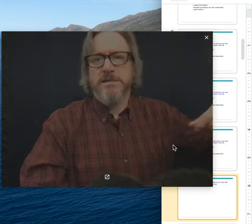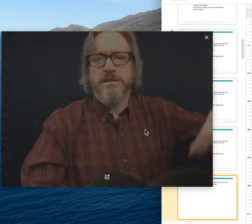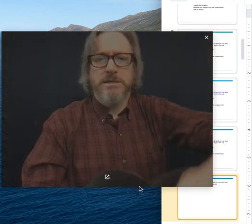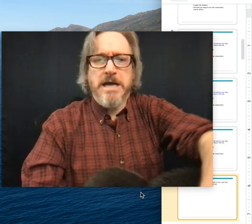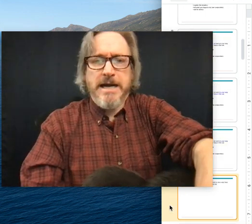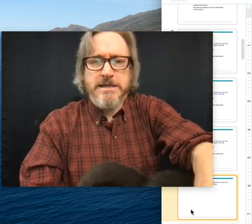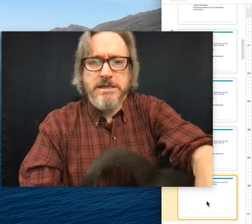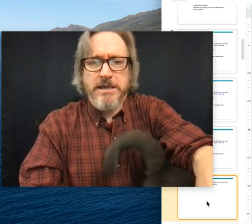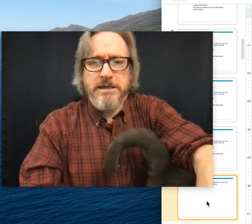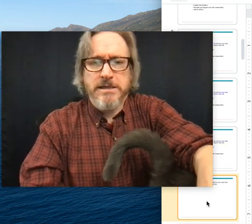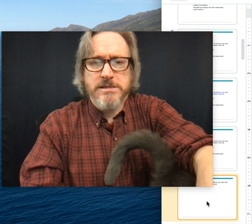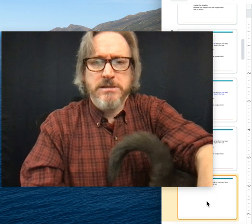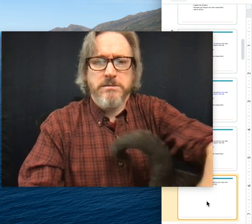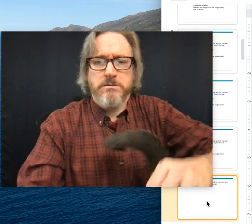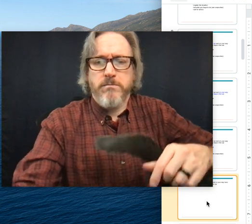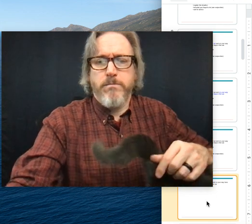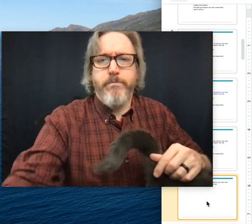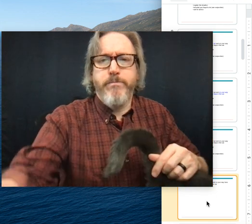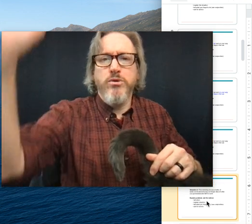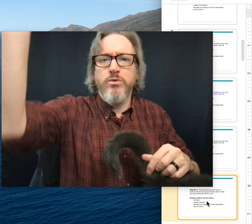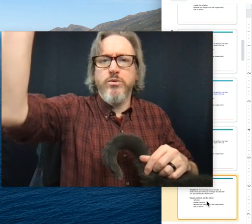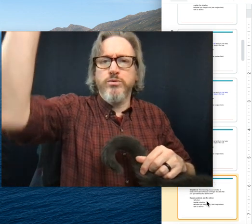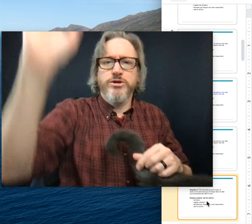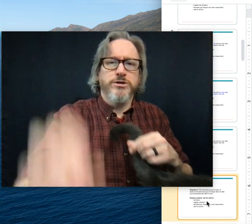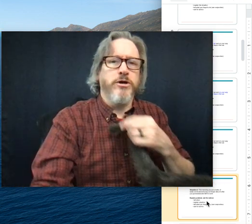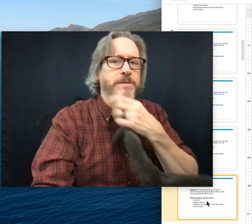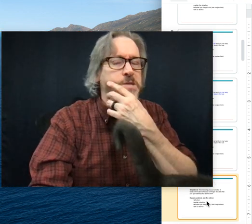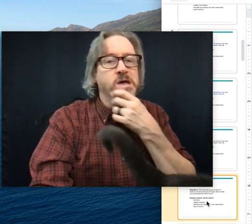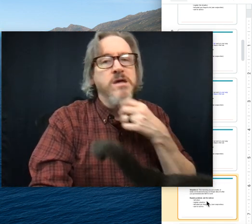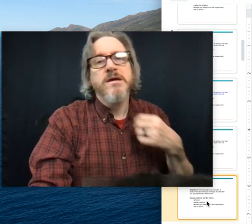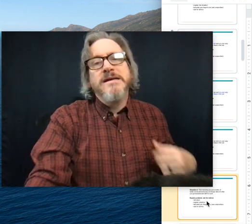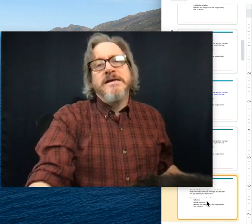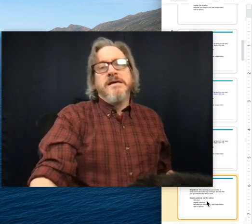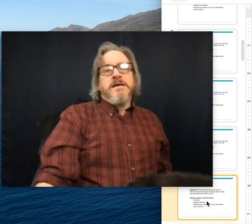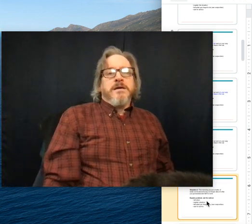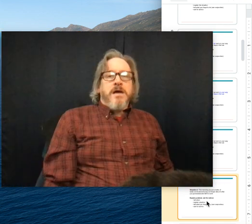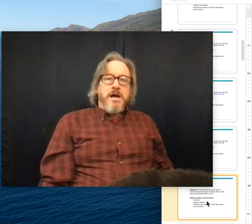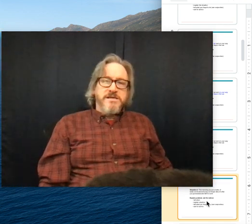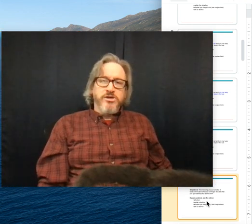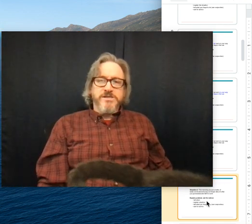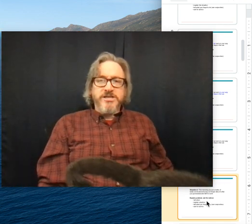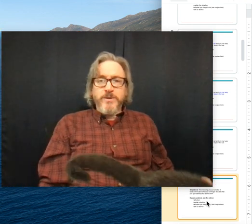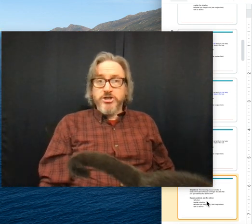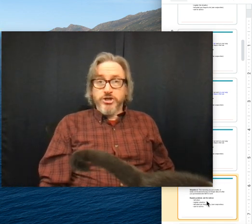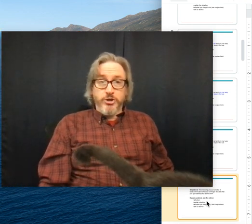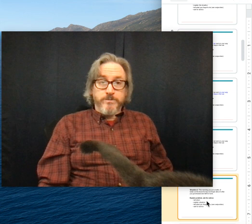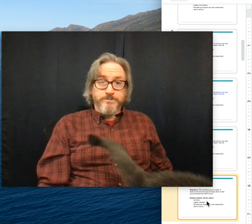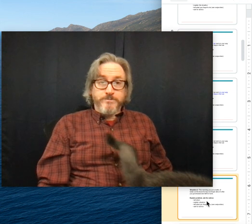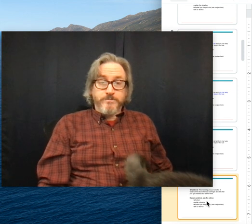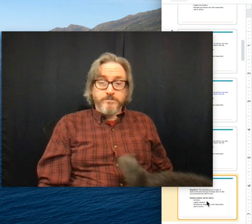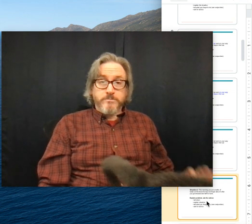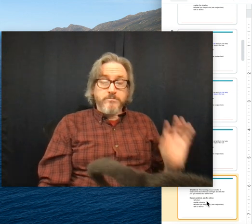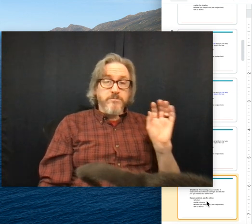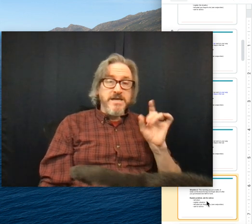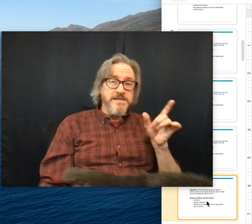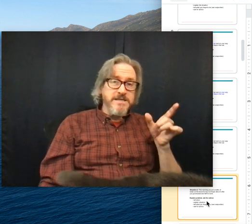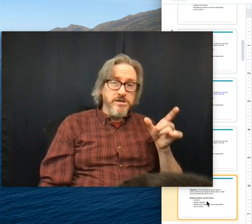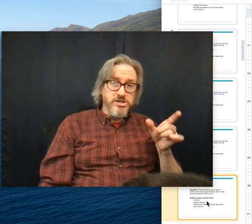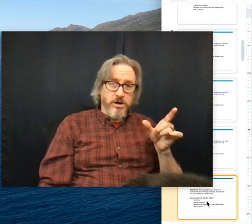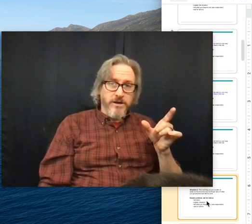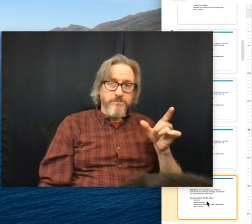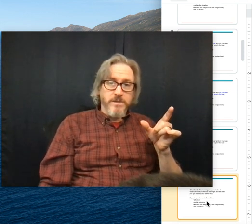I can just delete this. Okay. So situation 2.